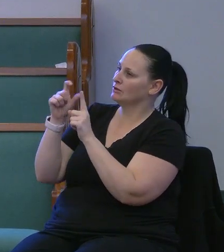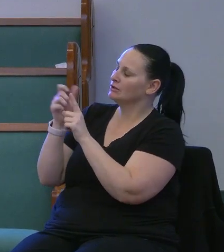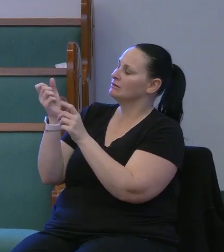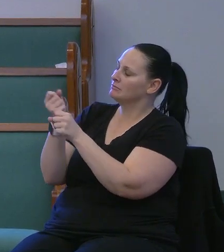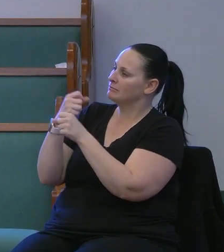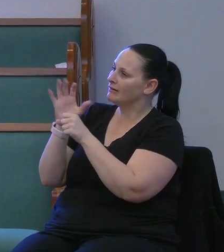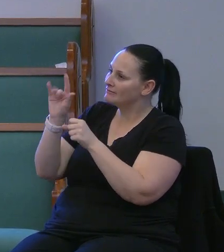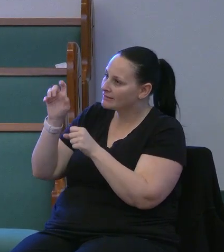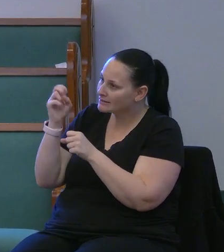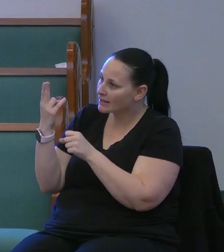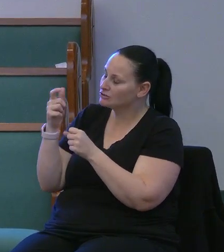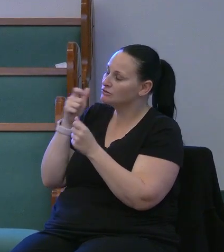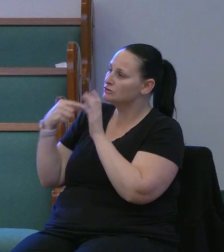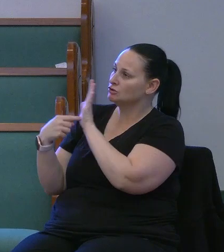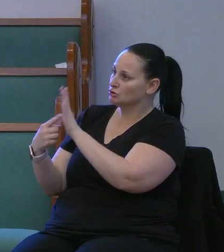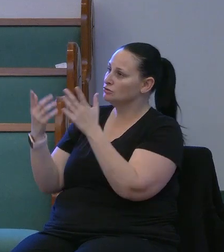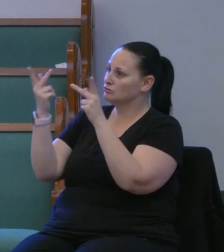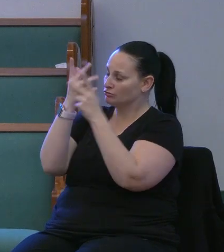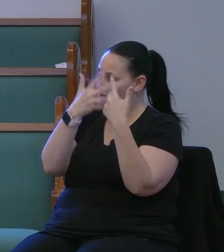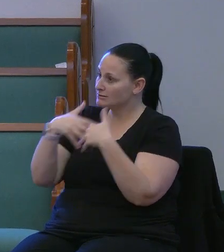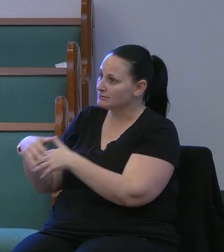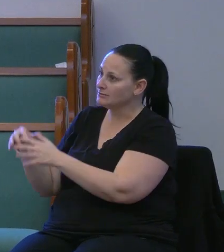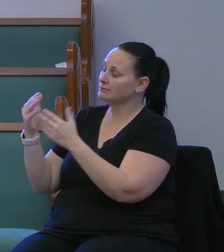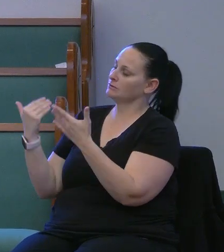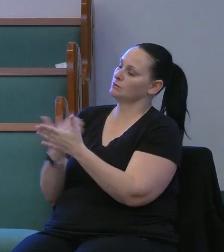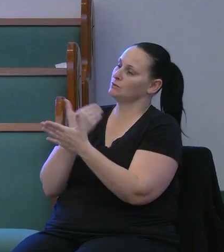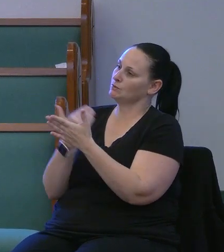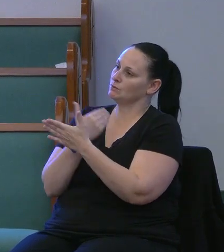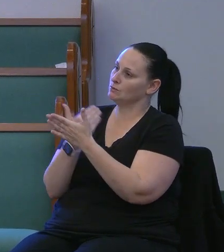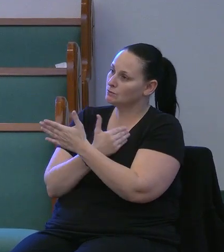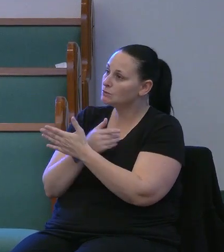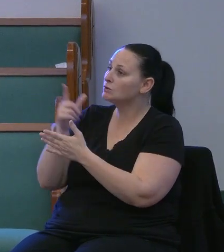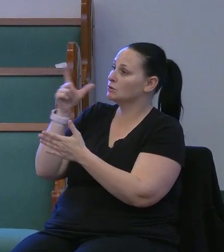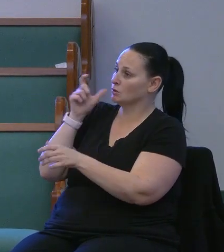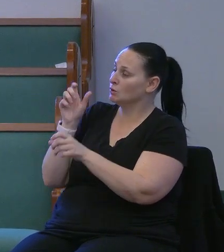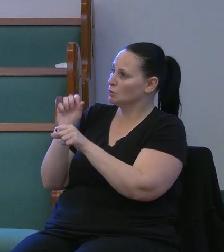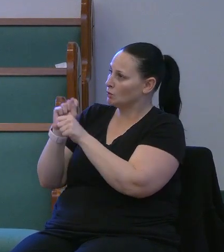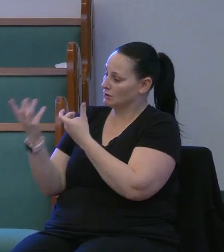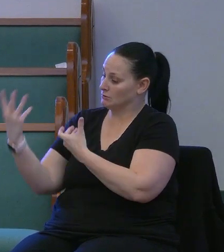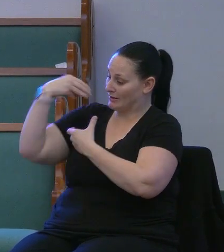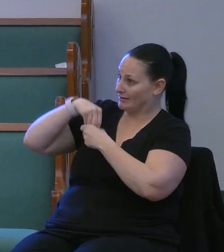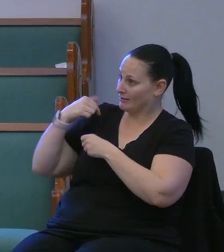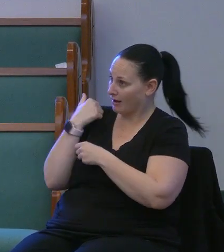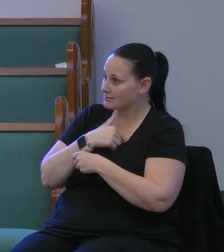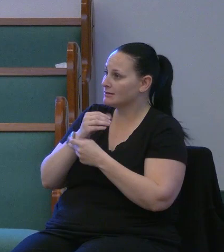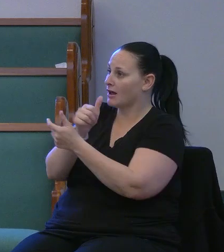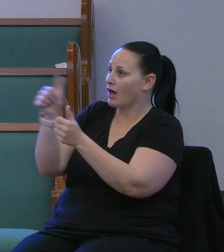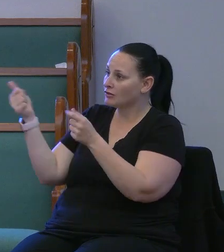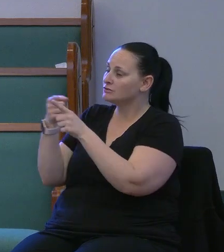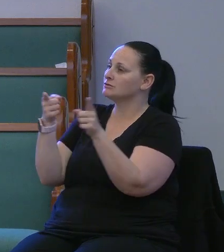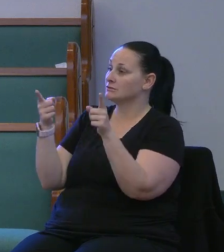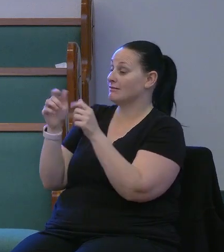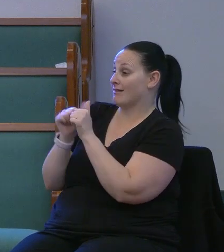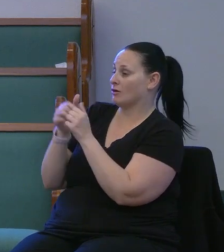made flesh, to reconcile and make new, who works in us and others by the